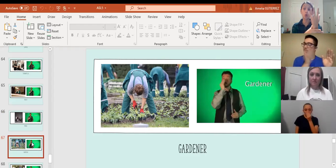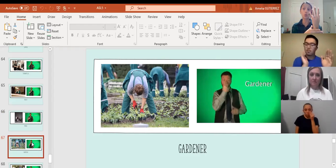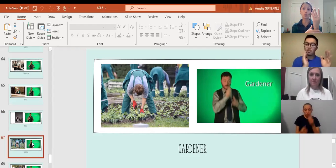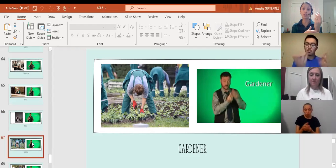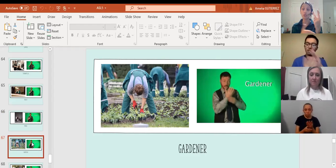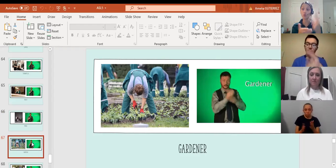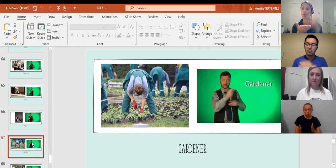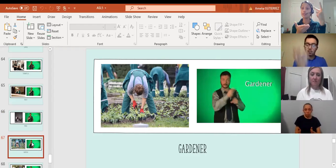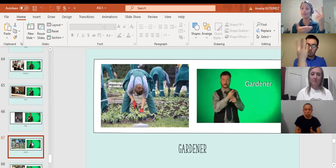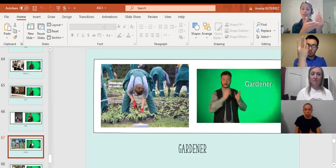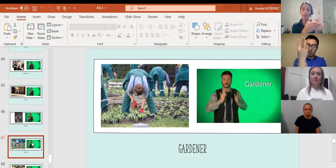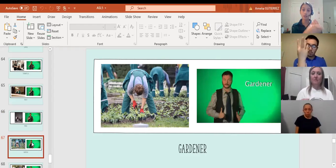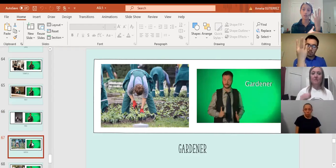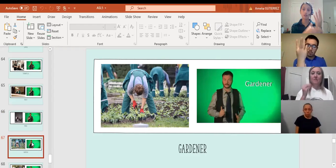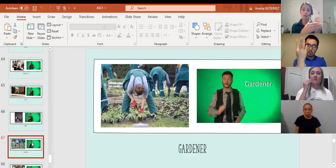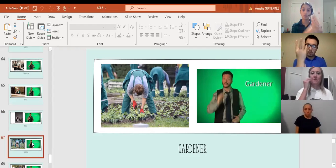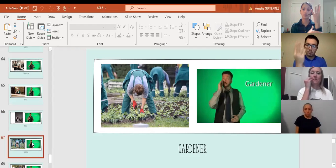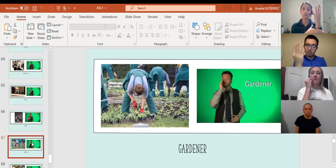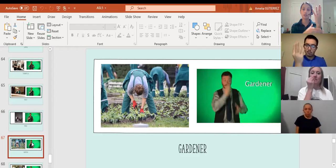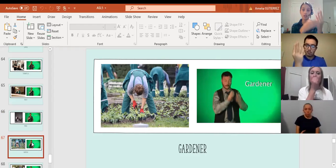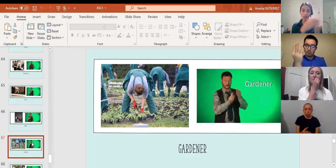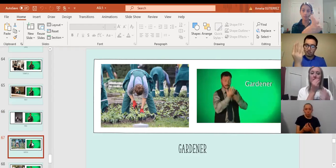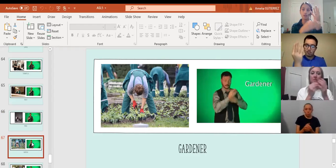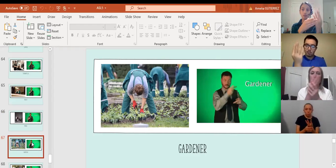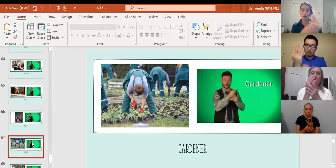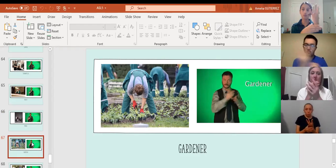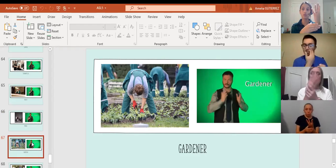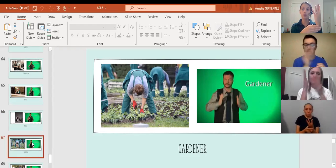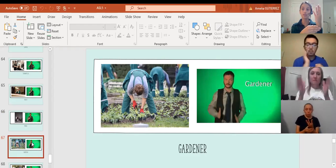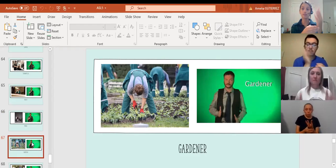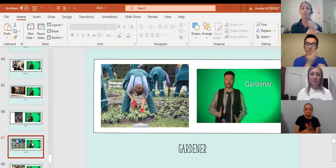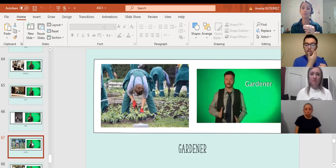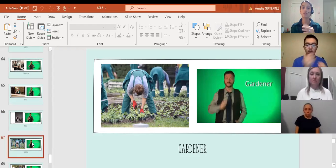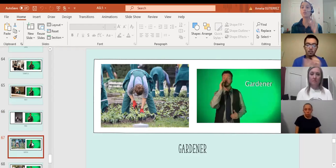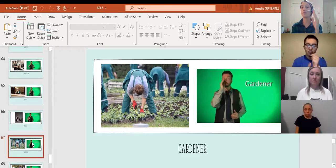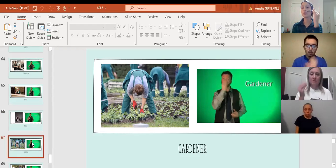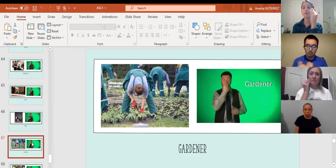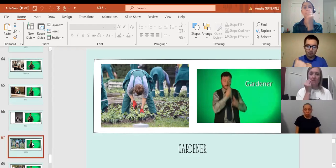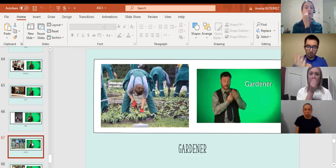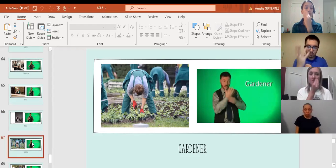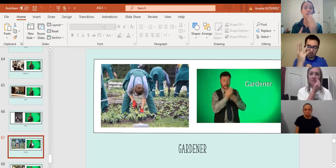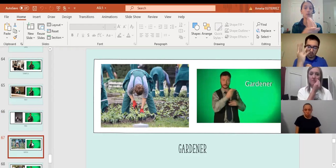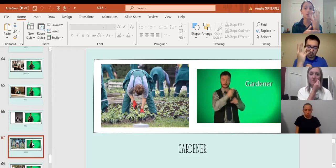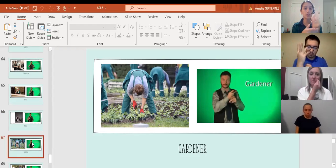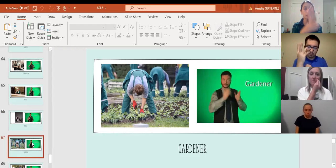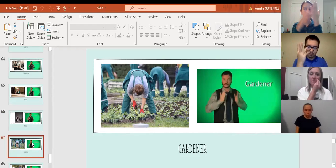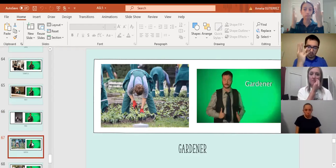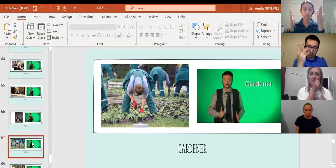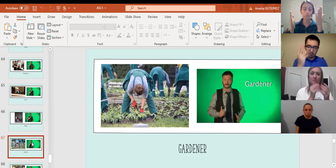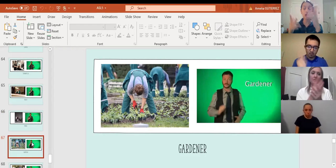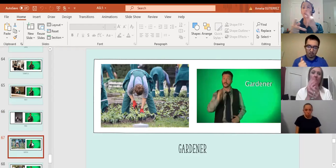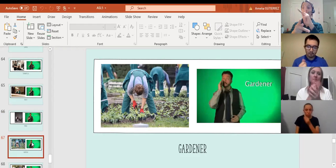doing grow like twice. Kind of coming out of the ground twice. So